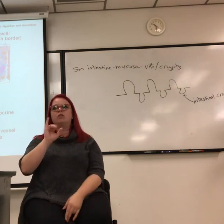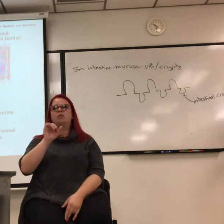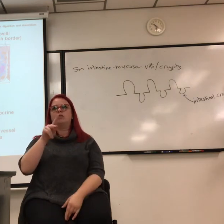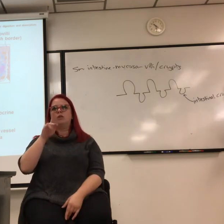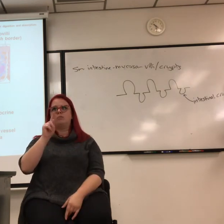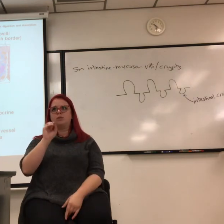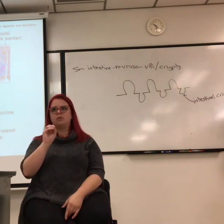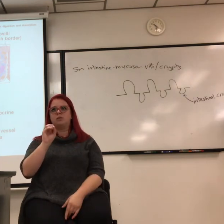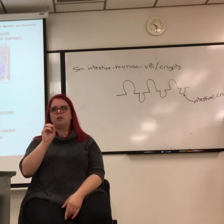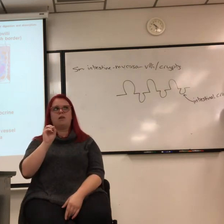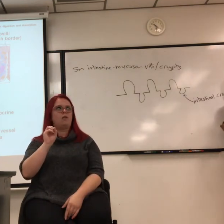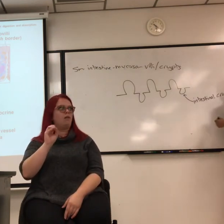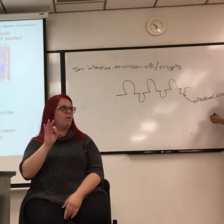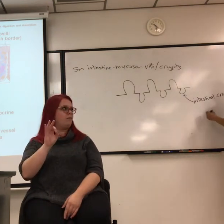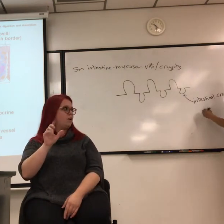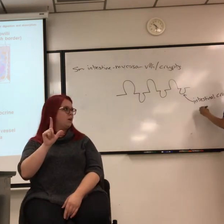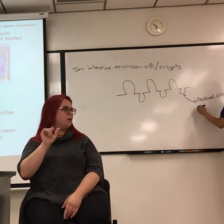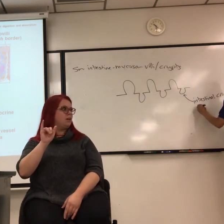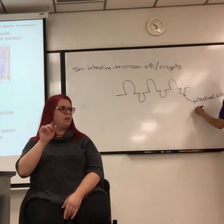they have these Paneth cells.